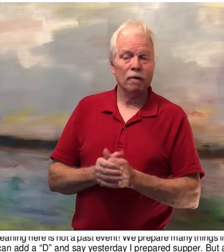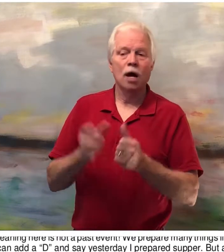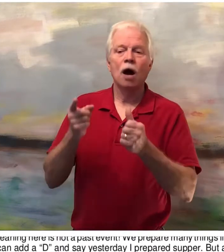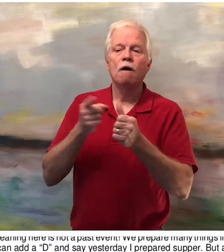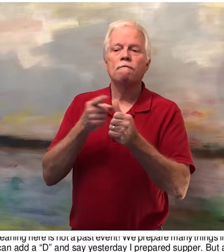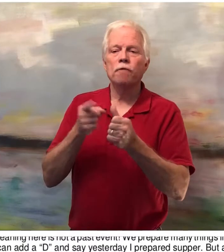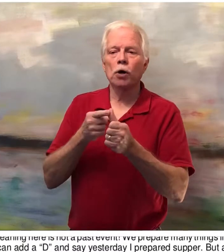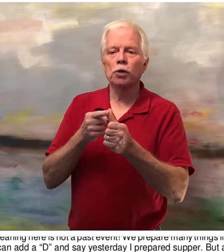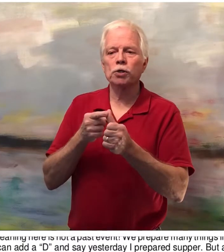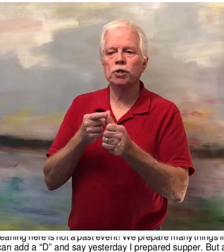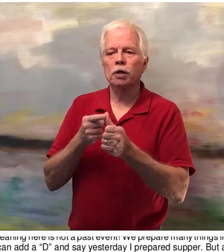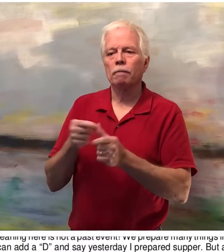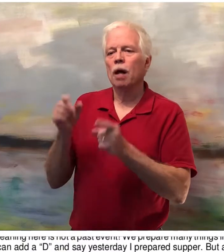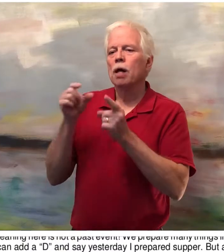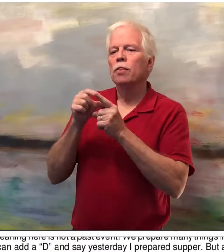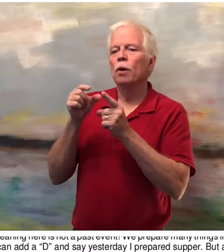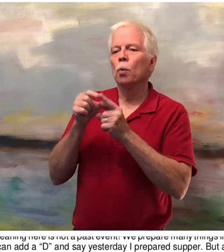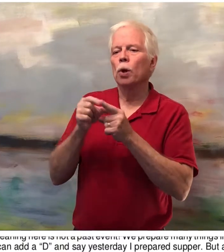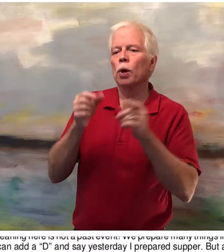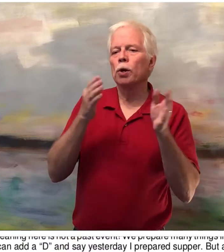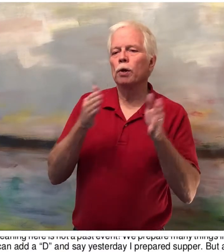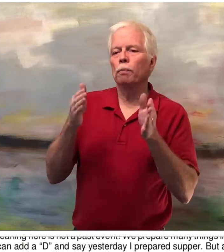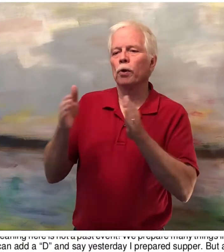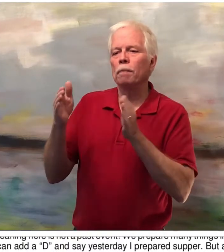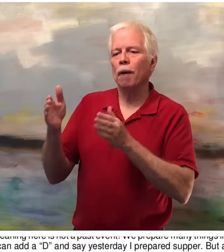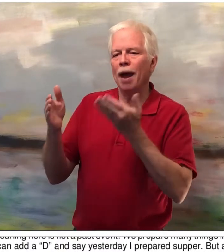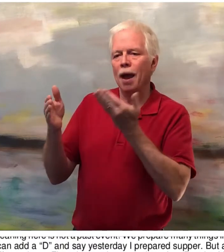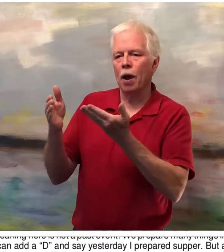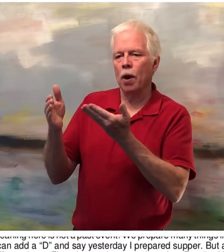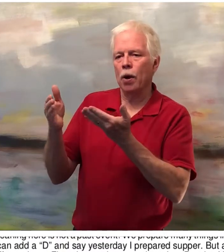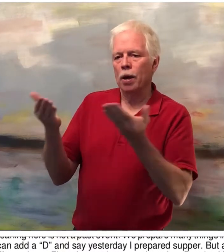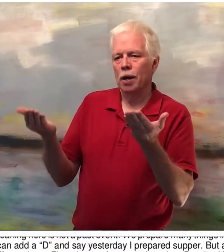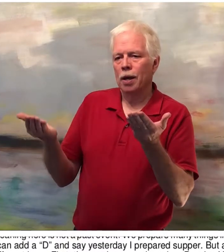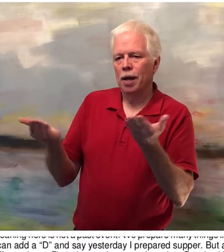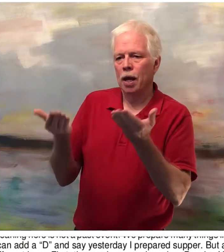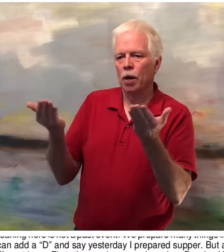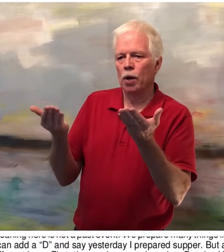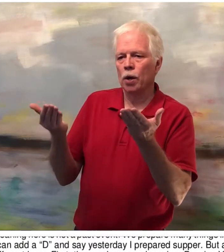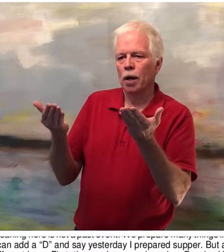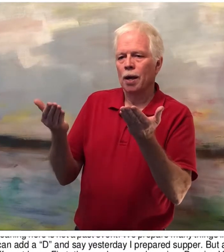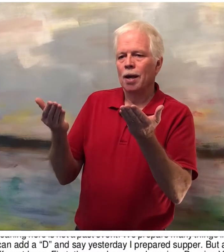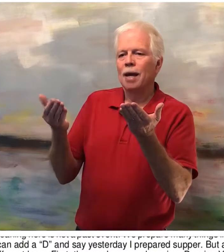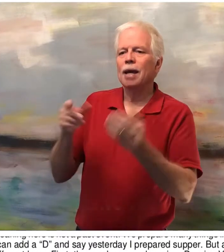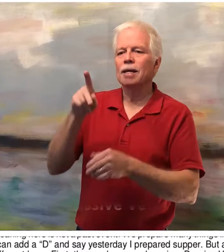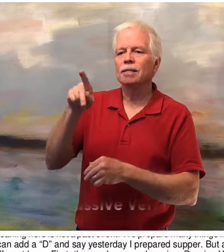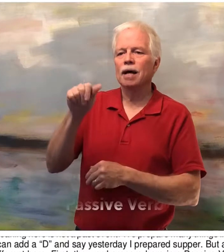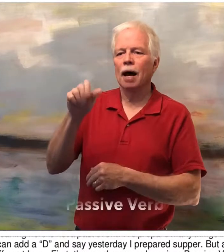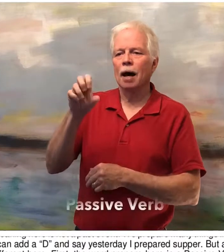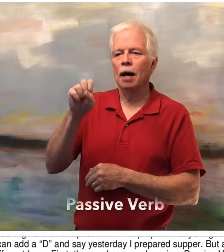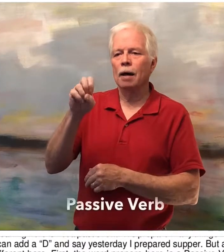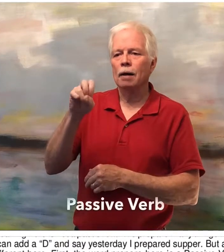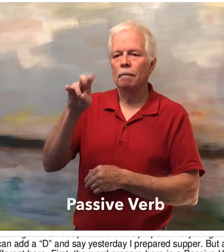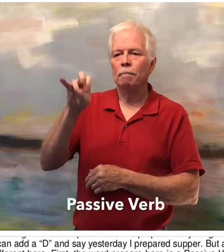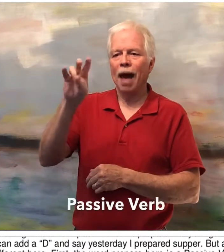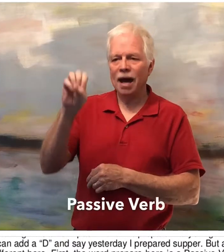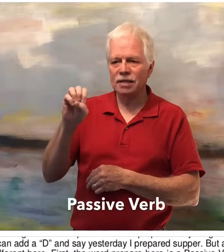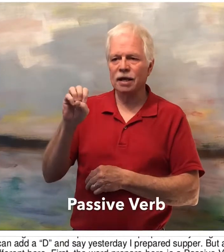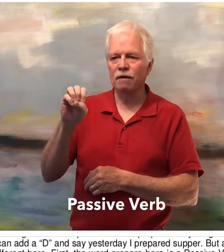First, the word prepare here is a passive